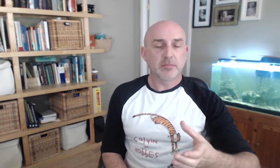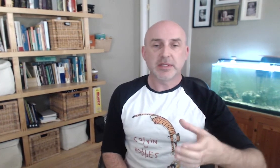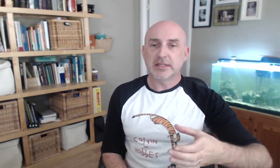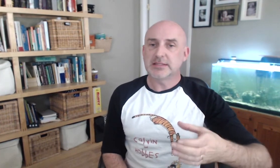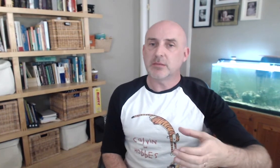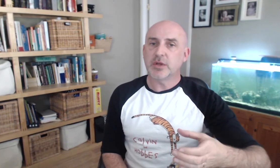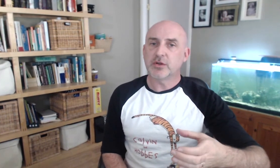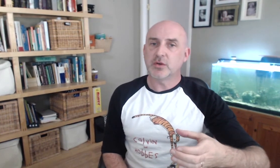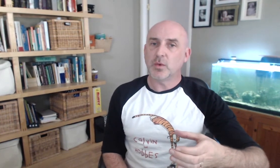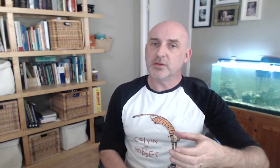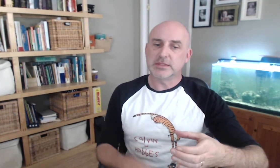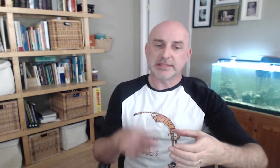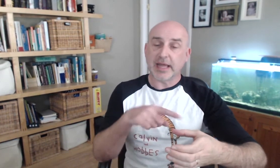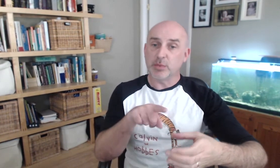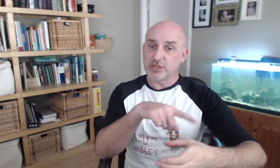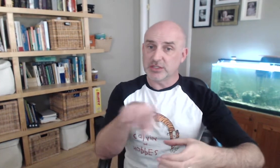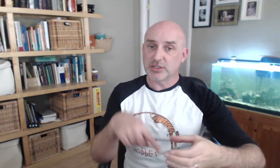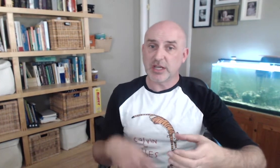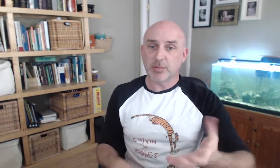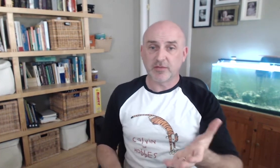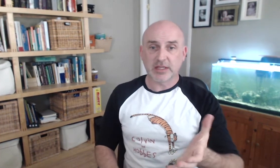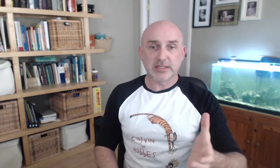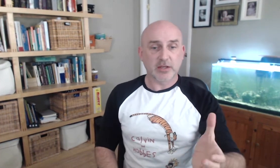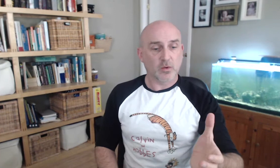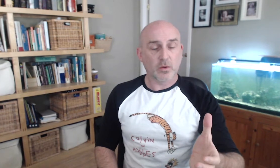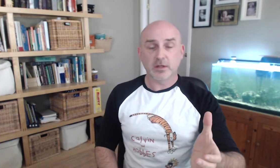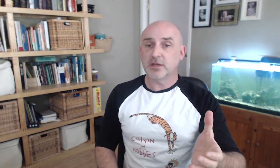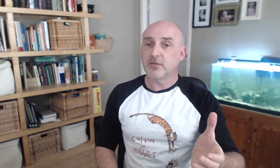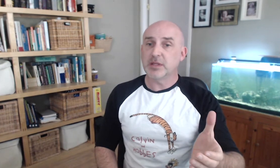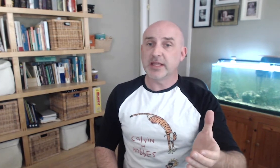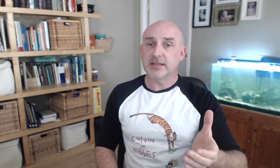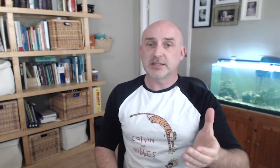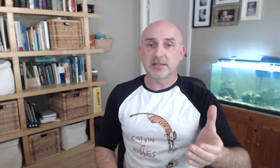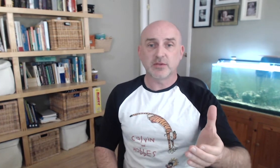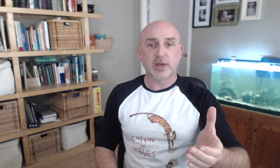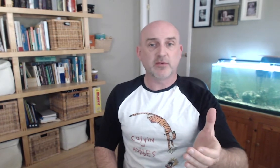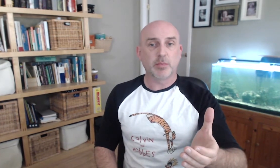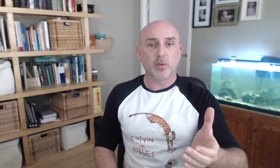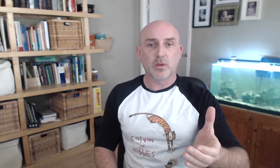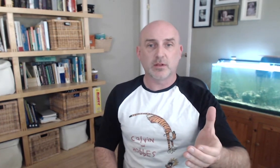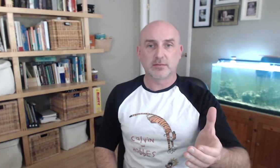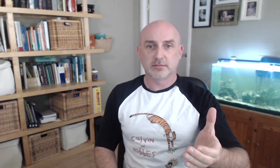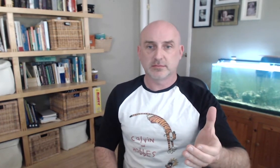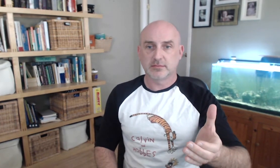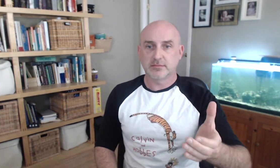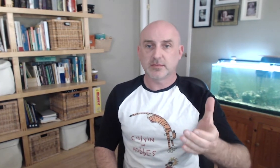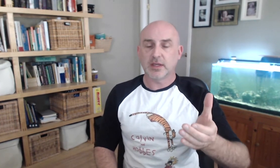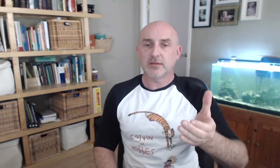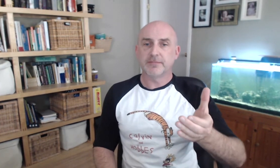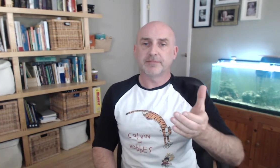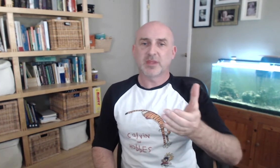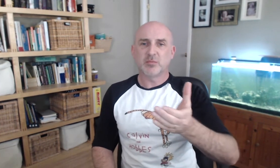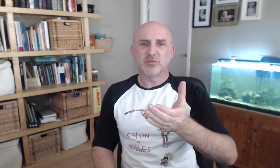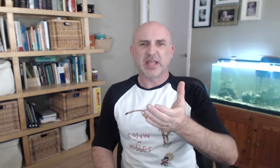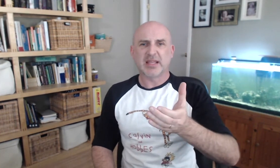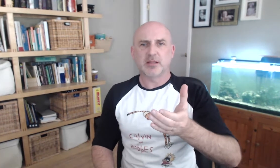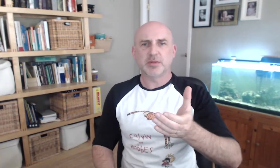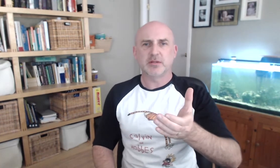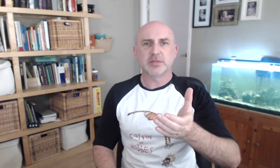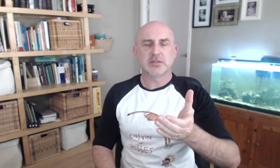in some way, you're going to want to establish the shape of the container. Or it could even be like this if you have a bowl. Okay. Move my hand up a little bit so you can